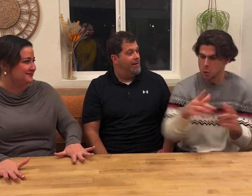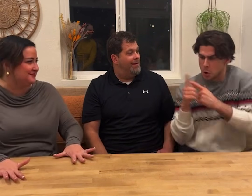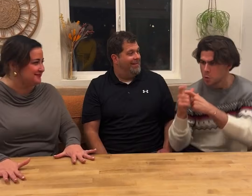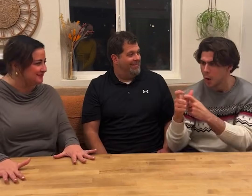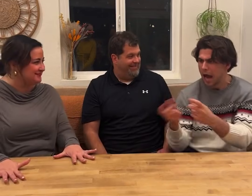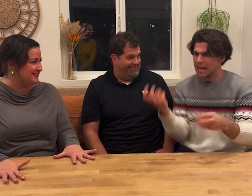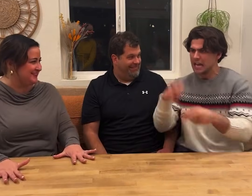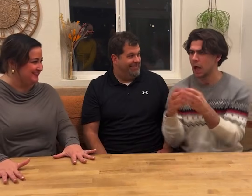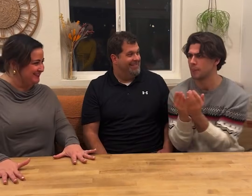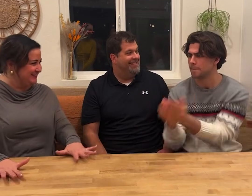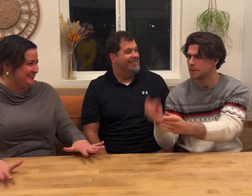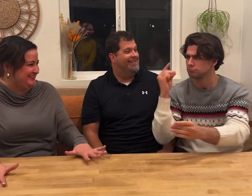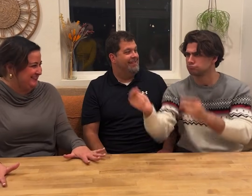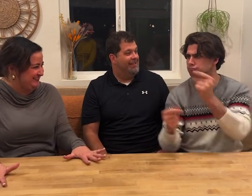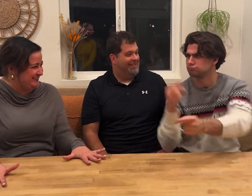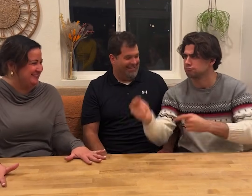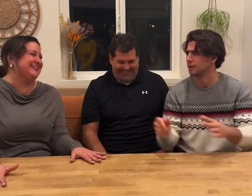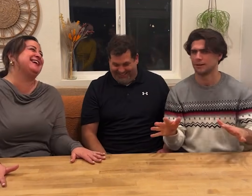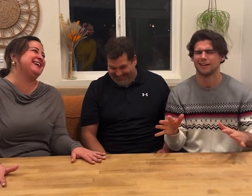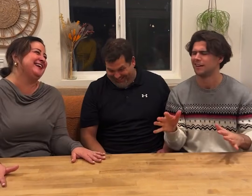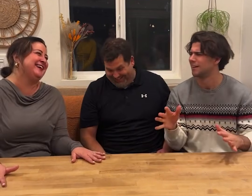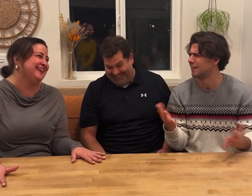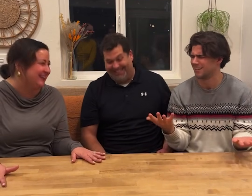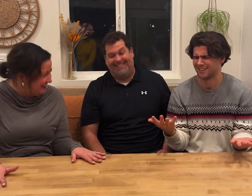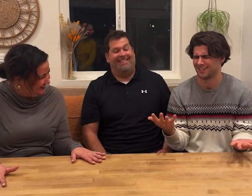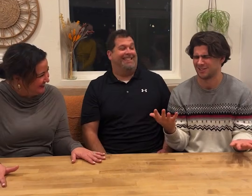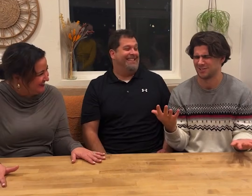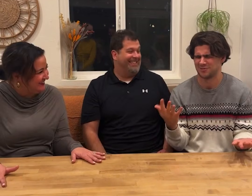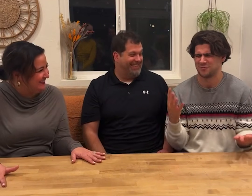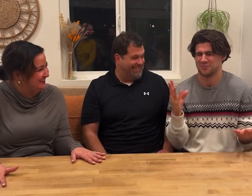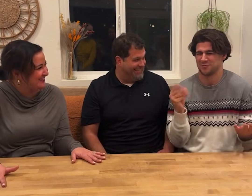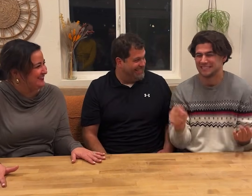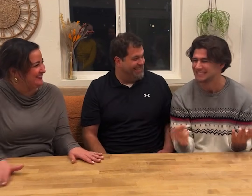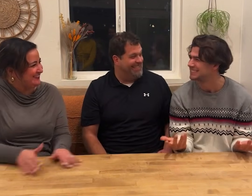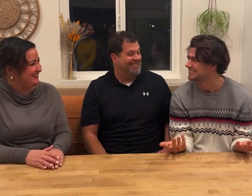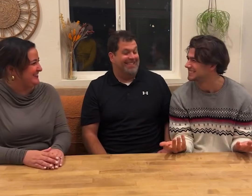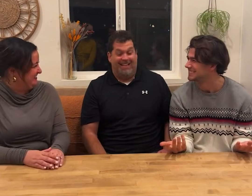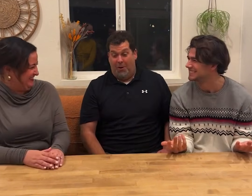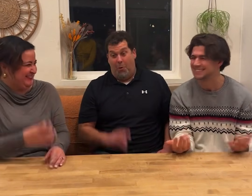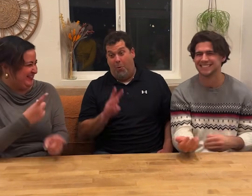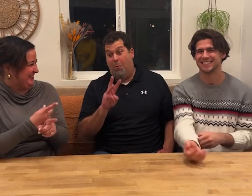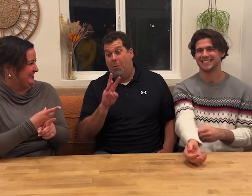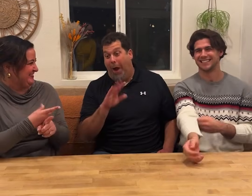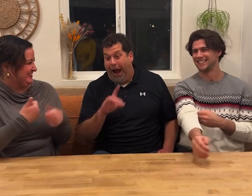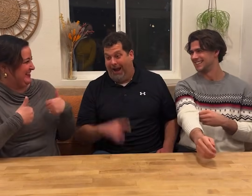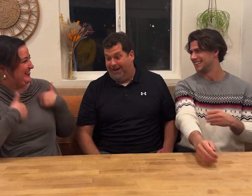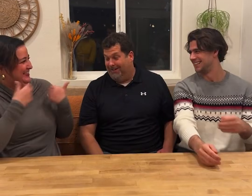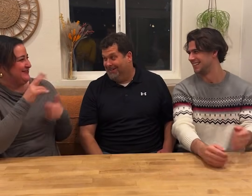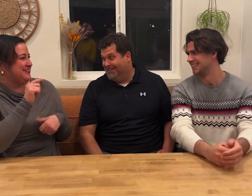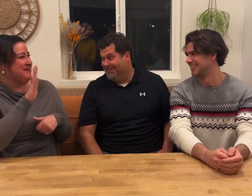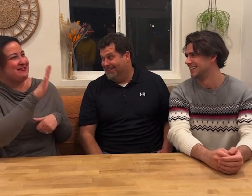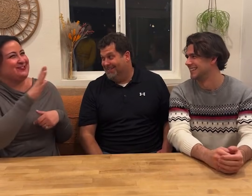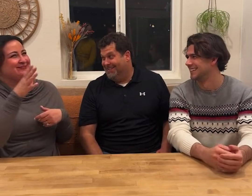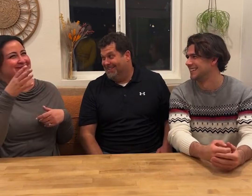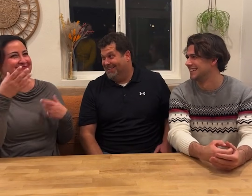the ground, and then we got to take off our equipment. We're running to the next leg. I mean, what? Who gets to experience this? It was a wild